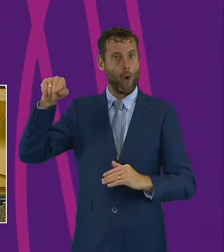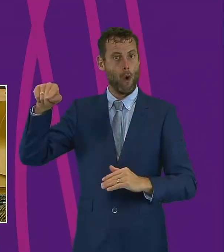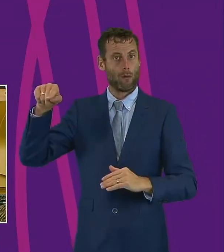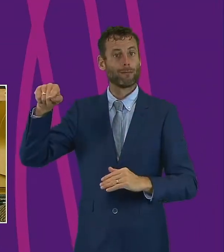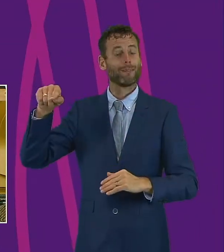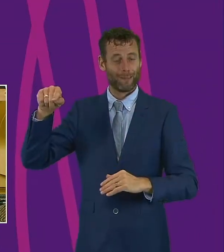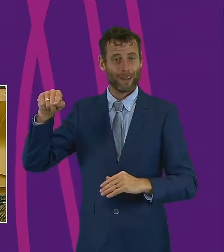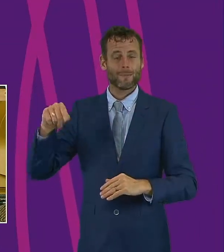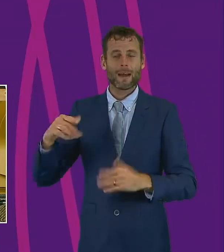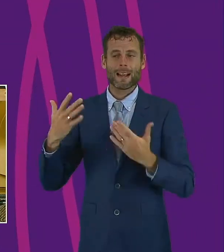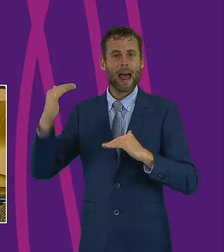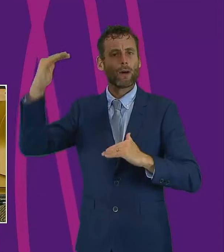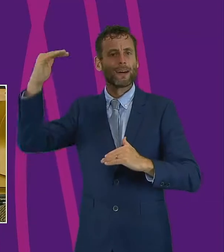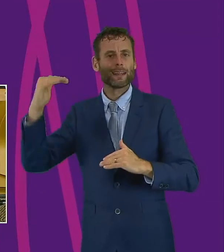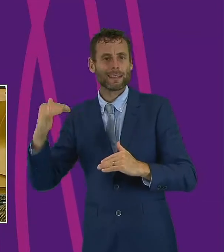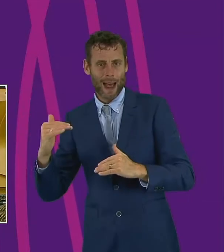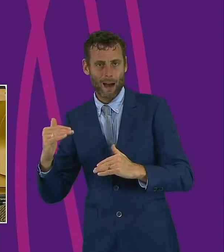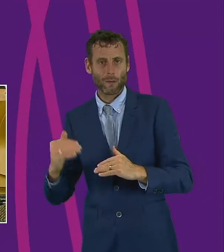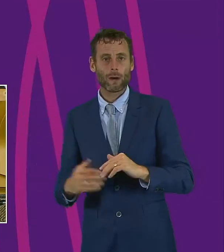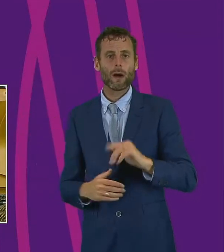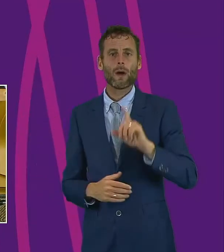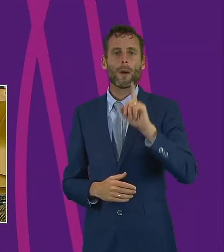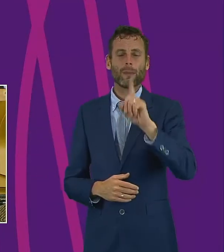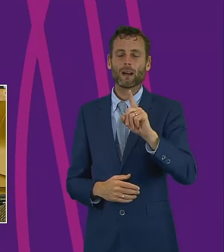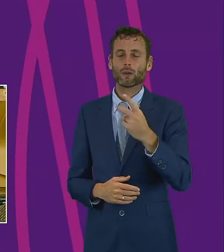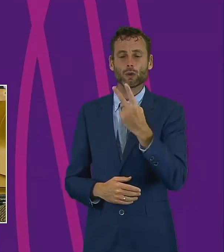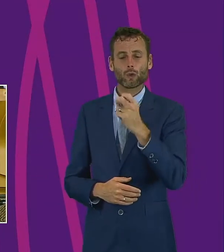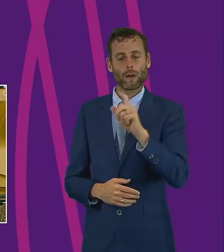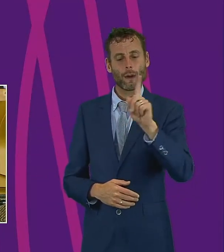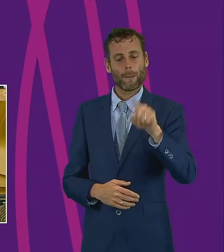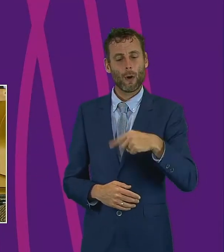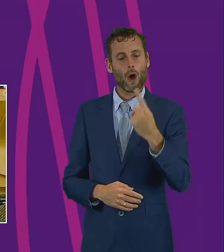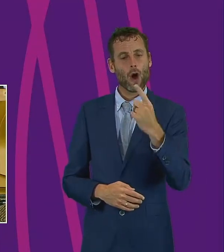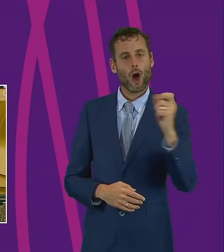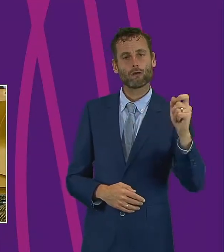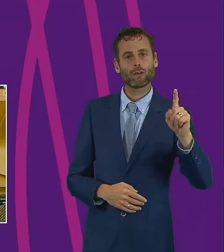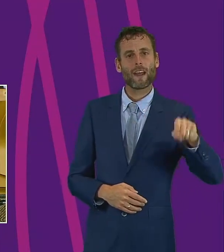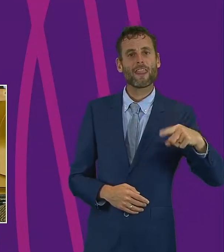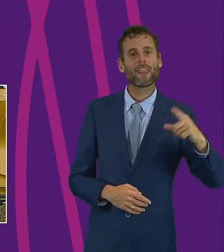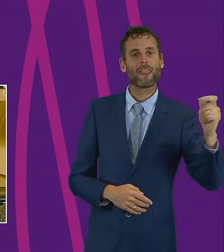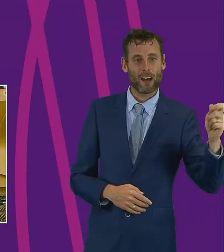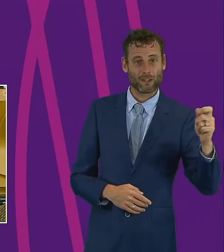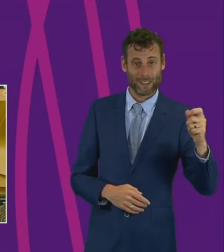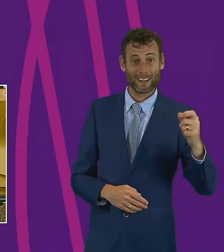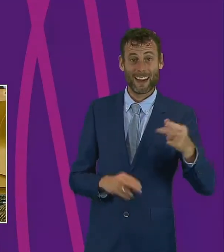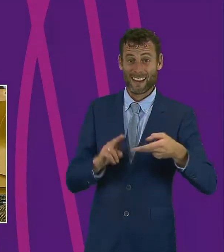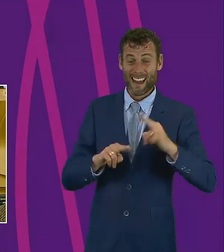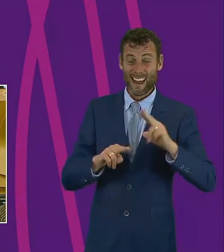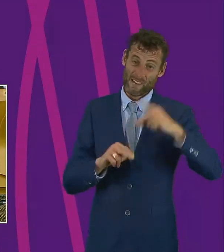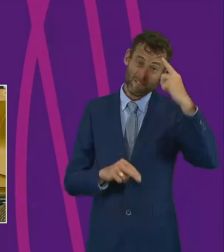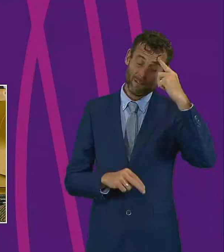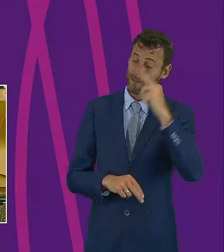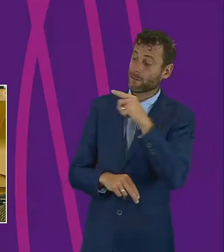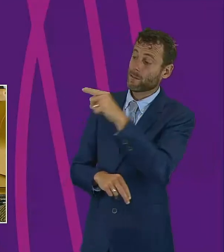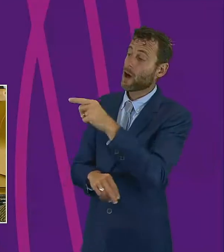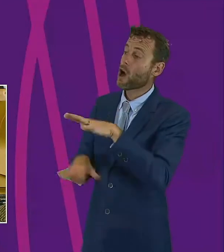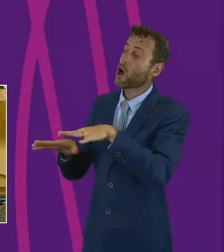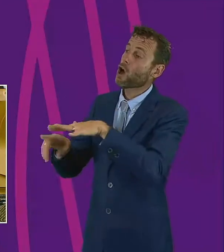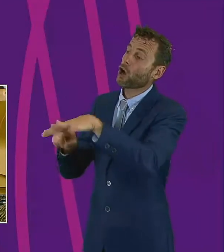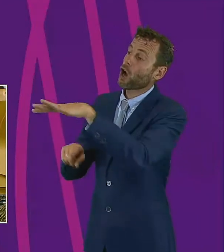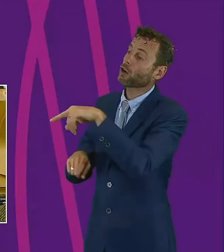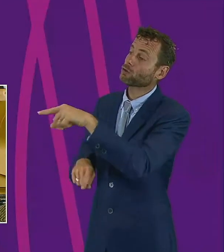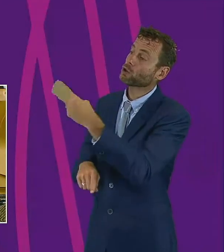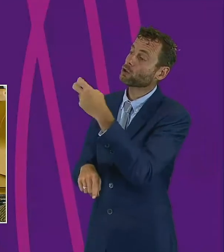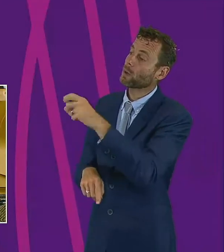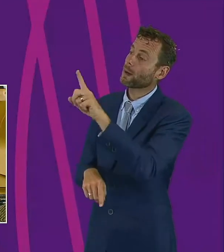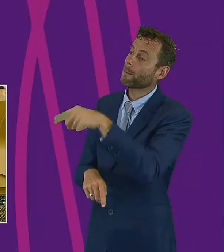around 20 per 100,000 is when we would probably be imposing, if that was another country, quarantine restrictions. So what we will want to see,